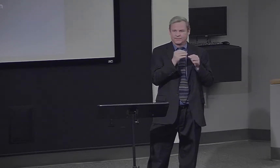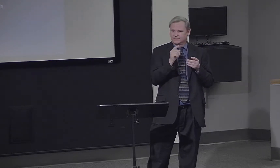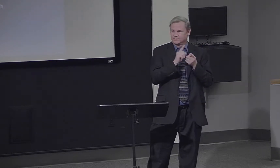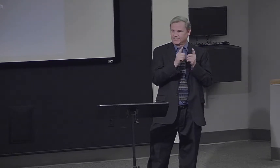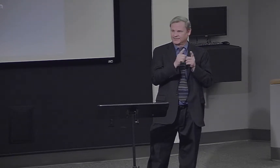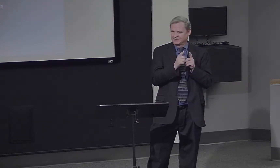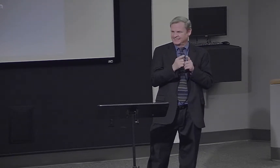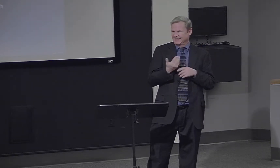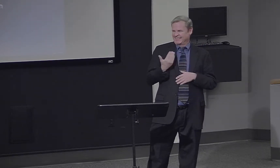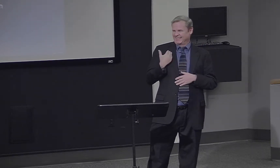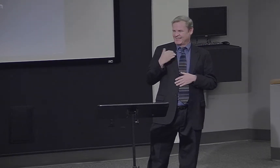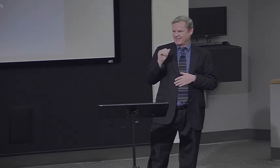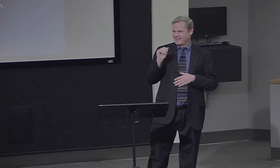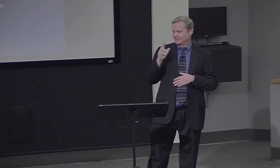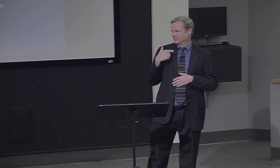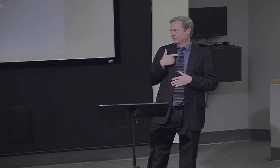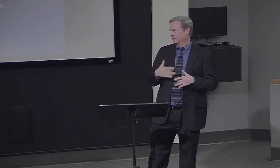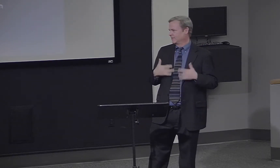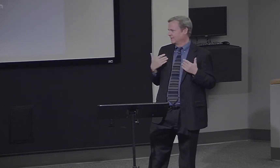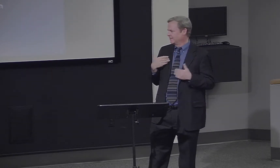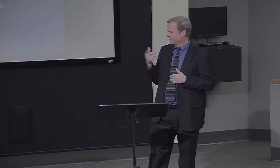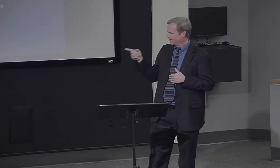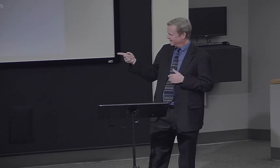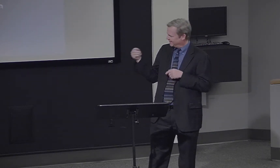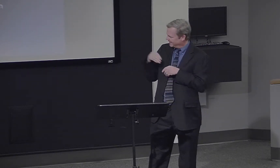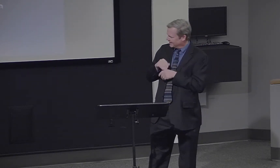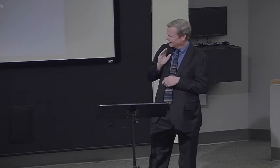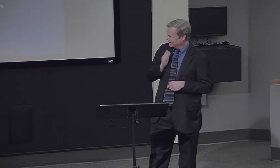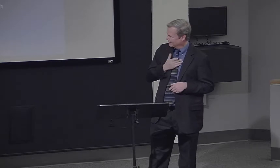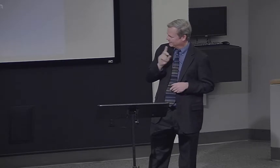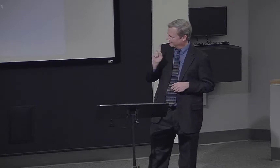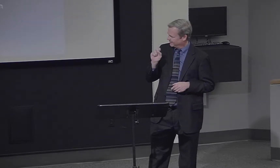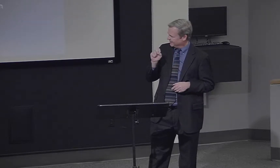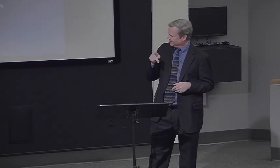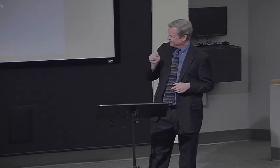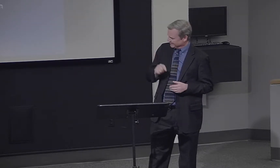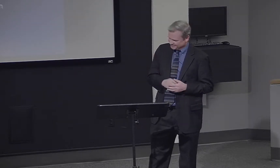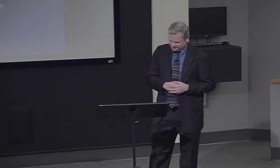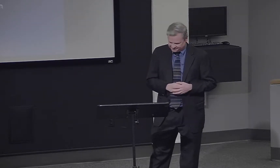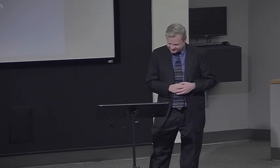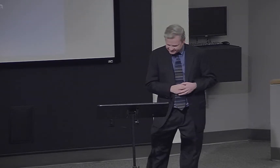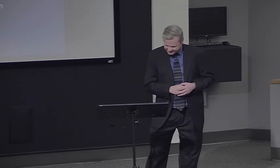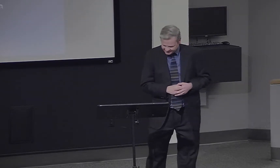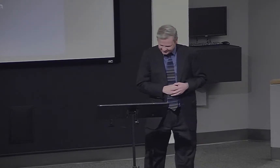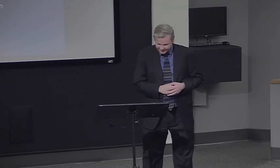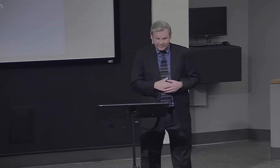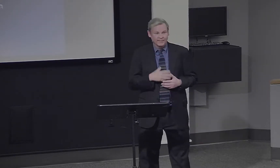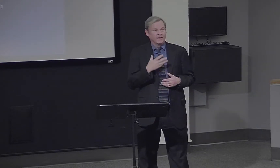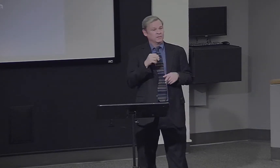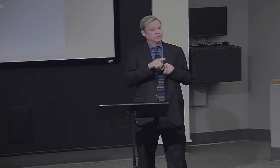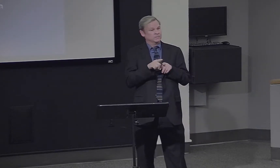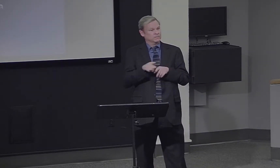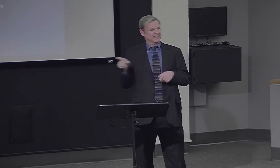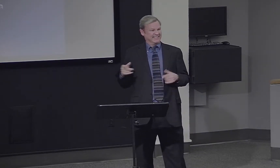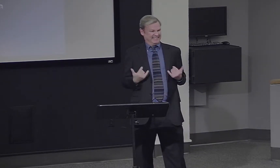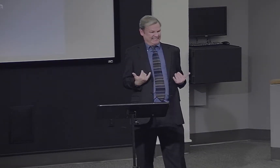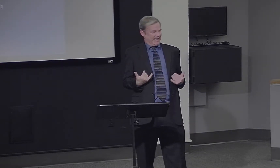Pamela then became a full-time professor in the Department of Interpretation and Translation last fall, and we are thrilled to welcome her to